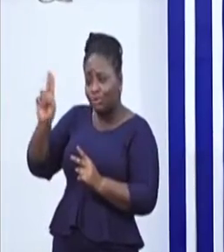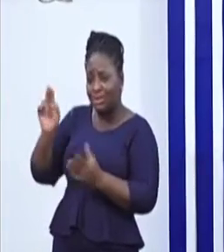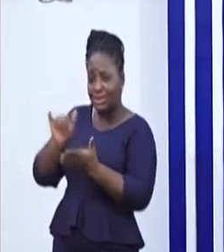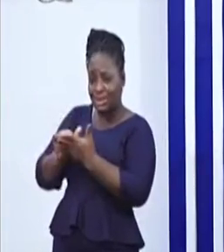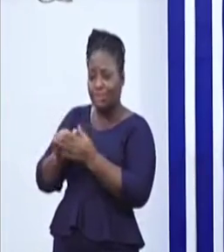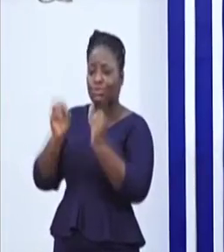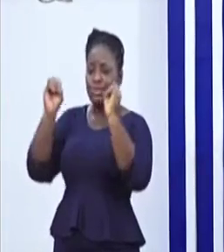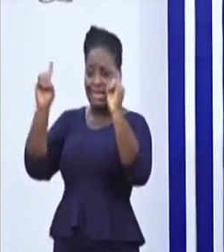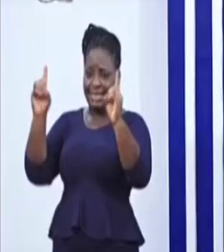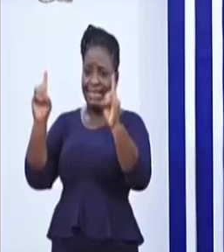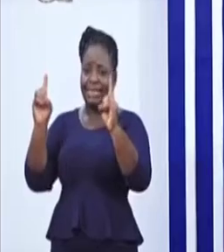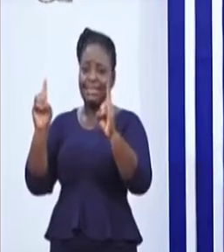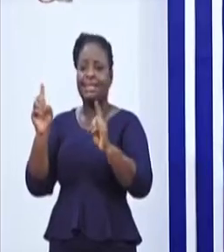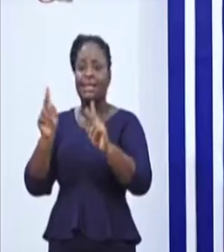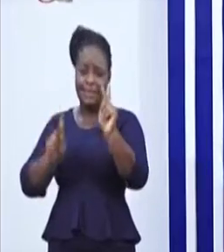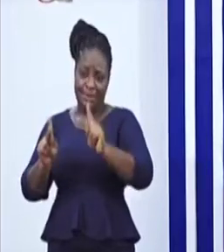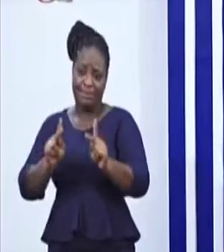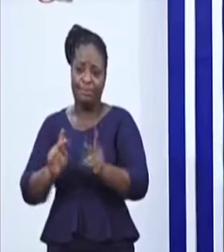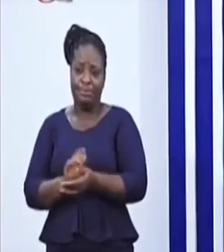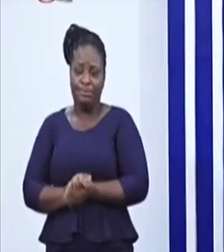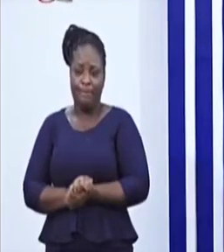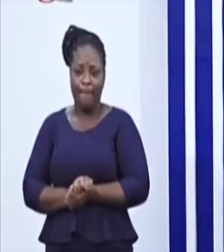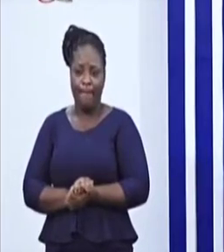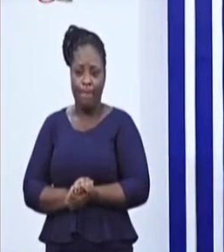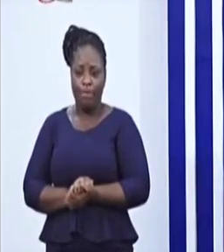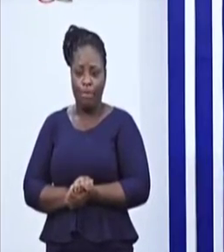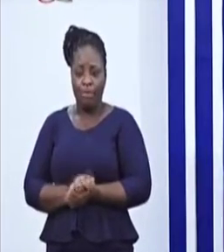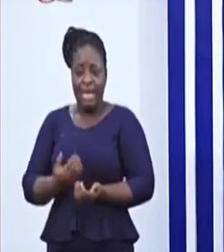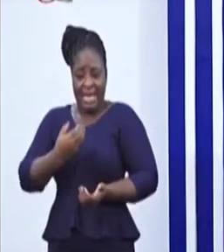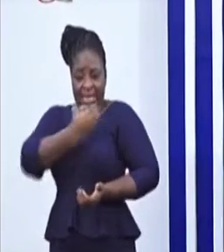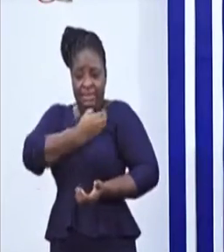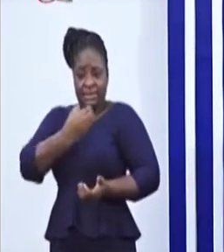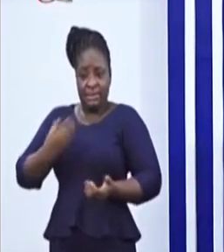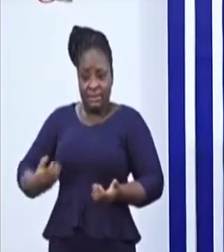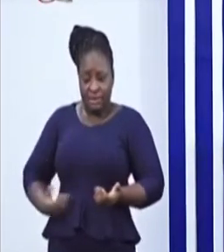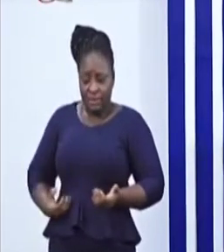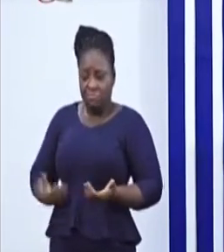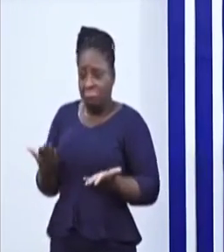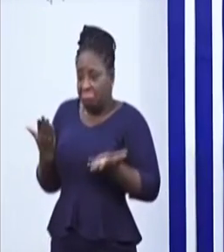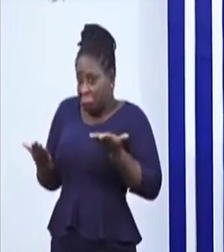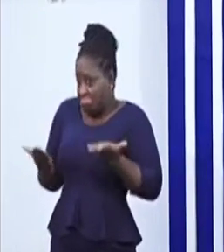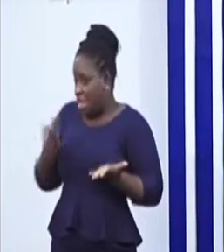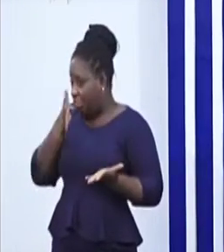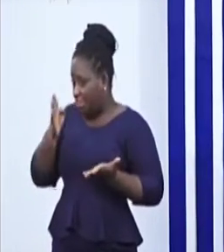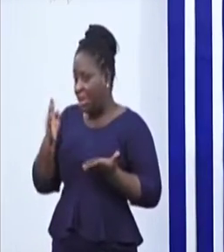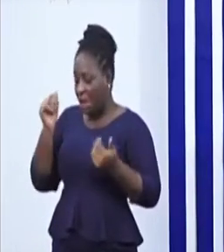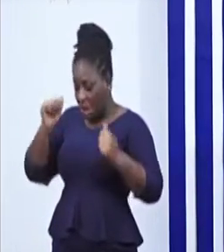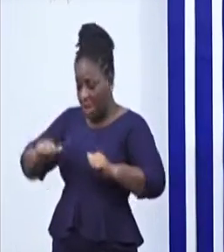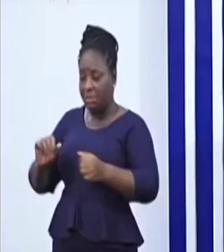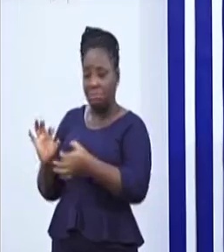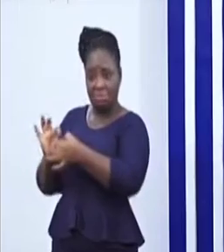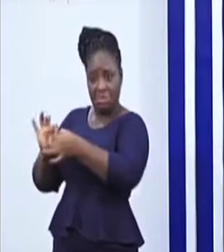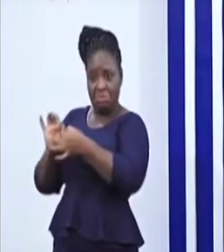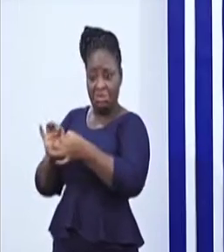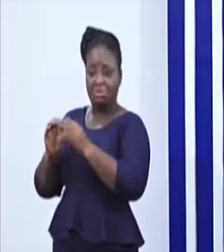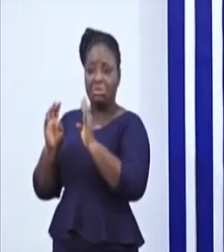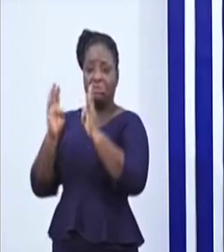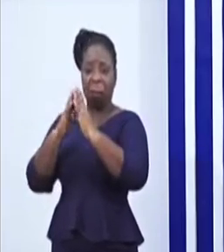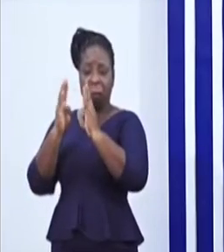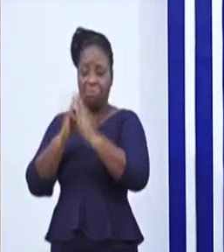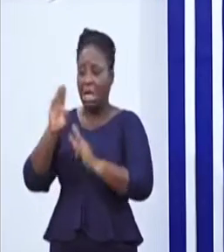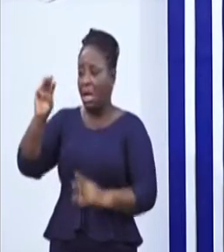their sensitization efforts. Paramount chiefs may collaborate with municipal and